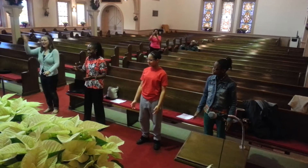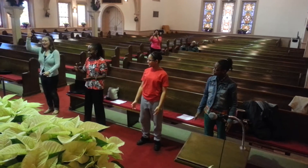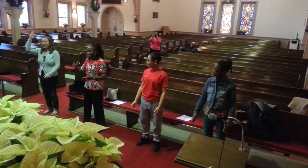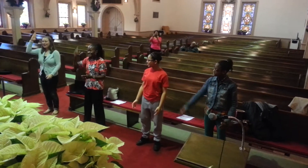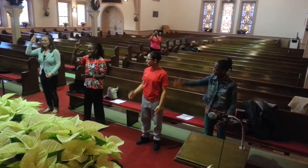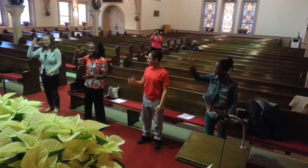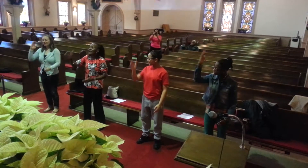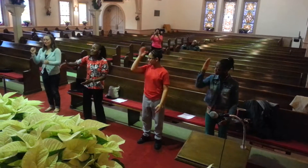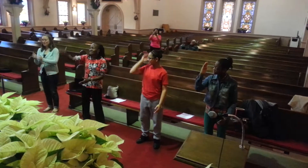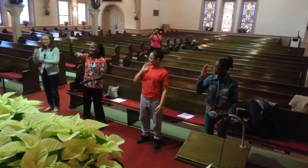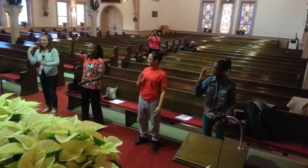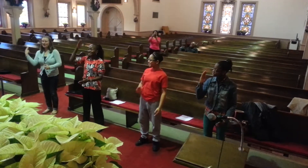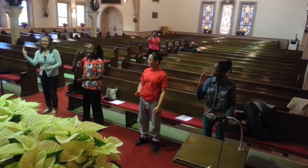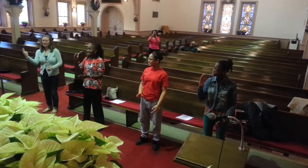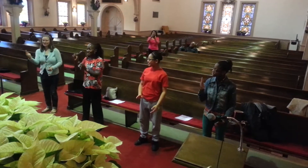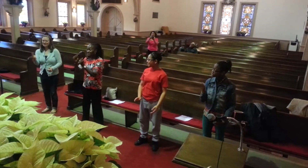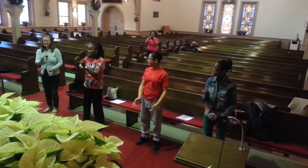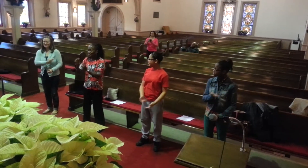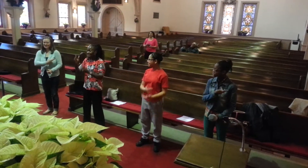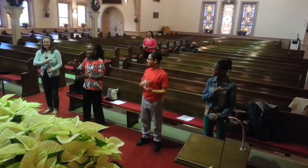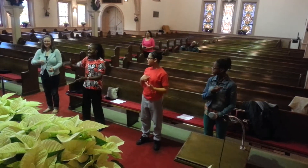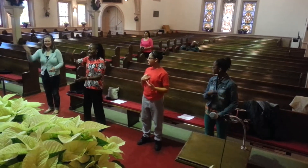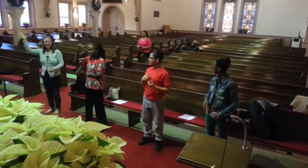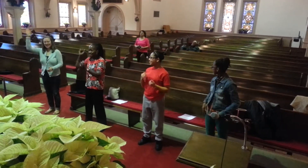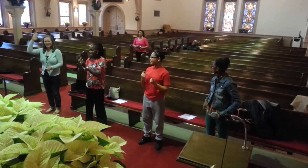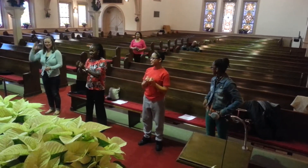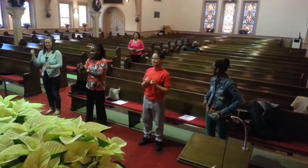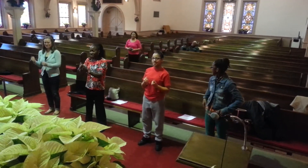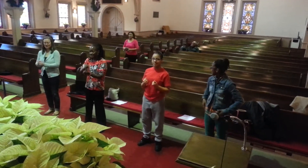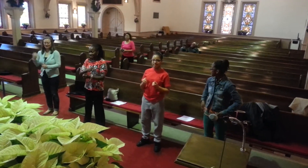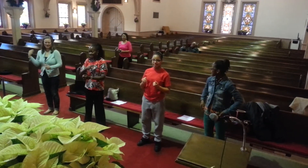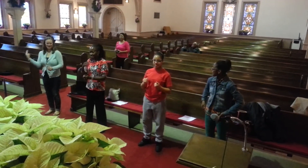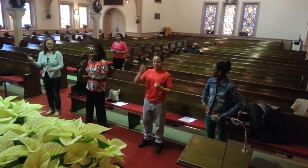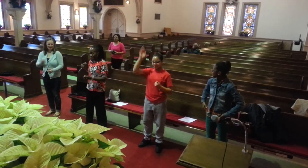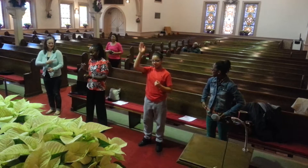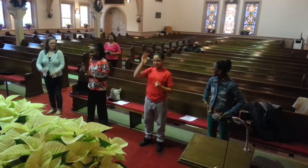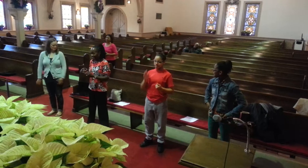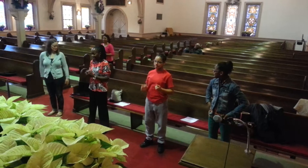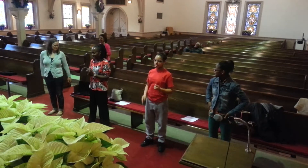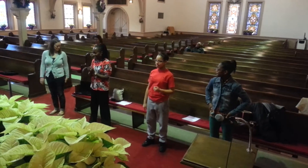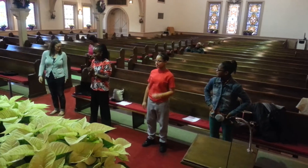God with us. Okay, let's stop for a minute. Please. Let me stop you for a minute, okay?